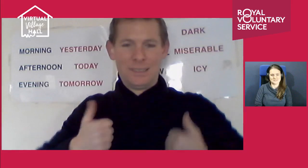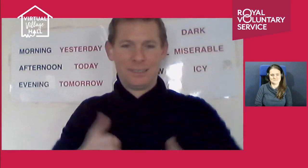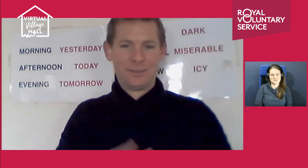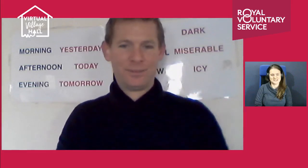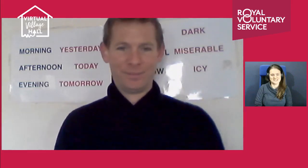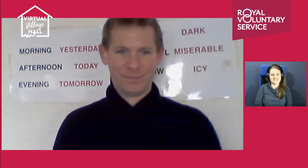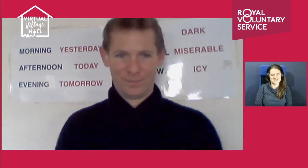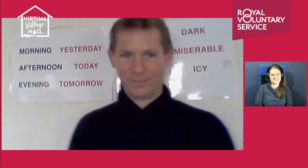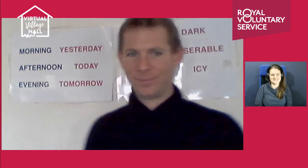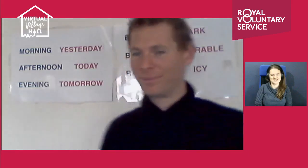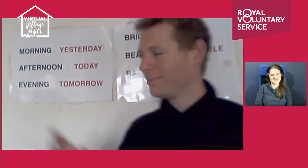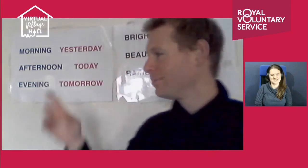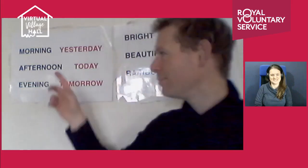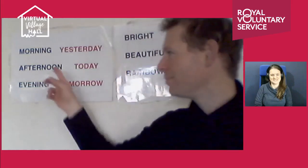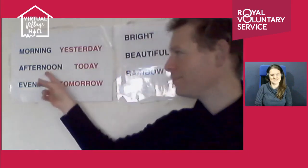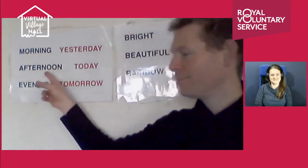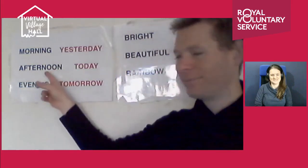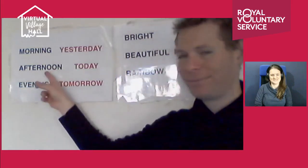Morning.